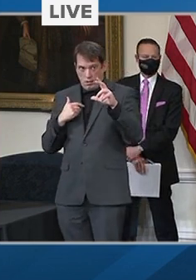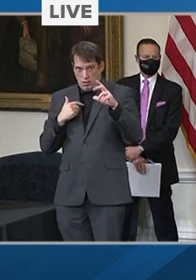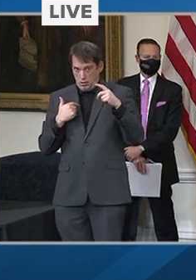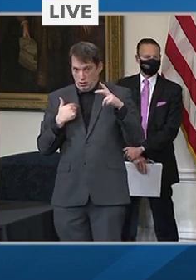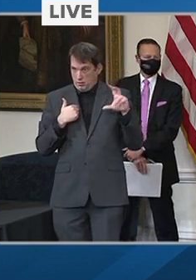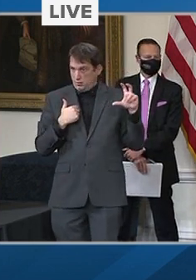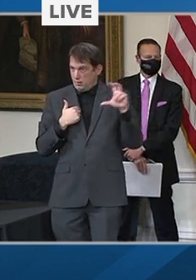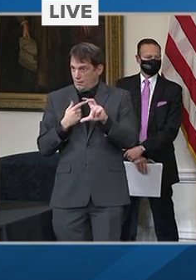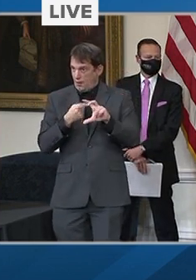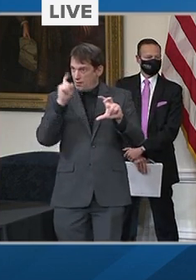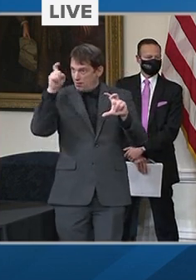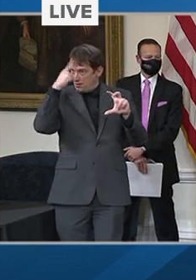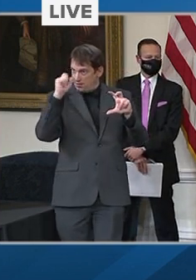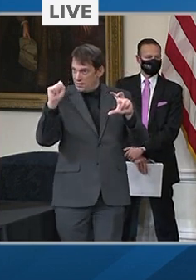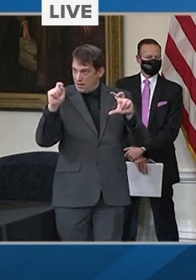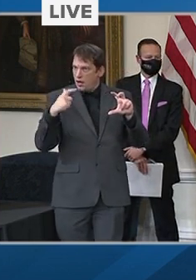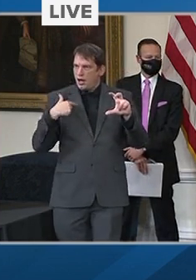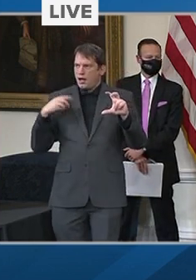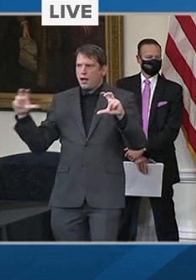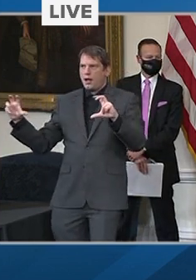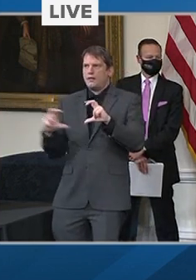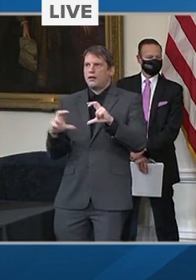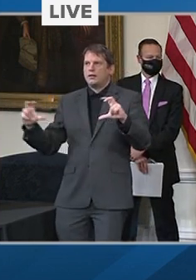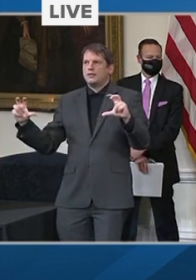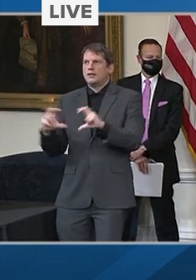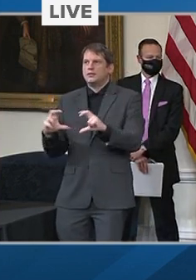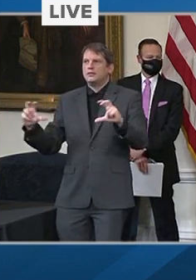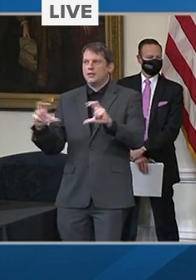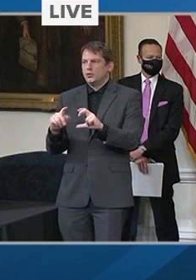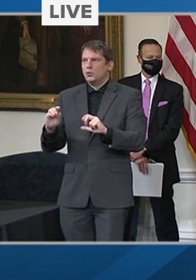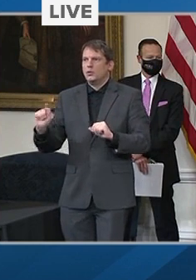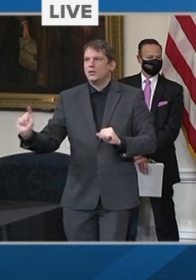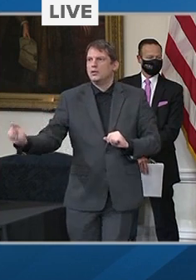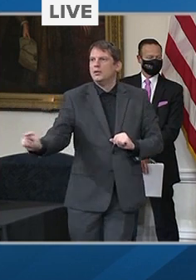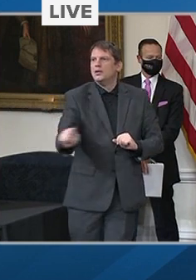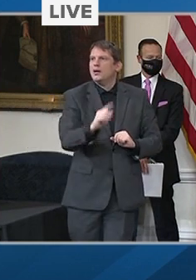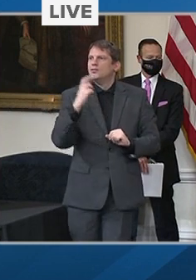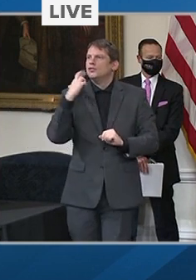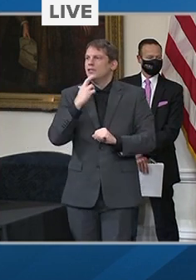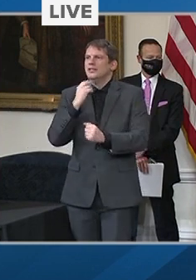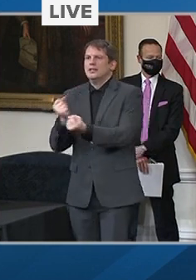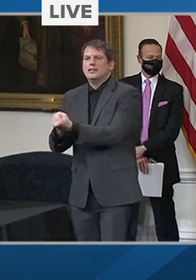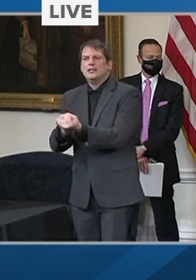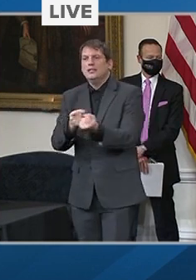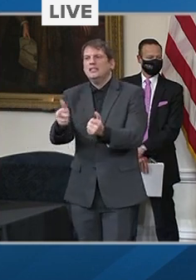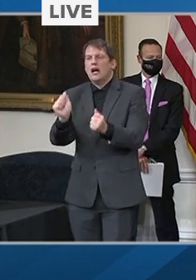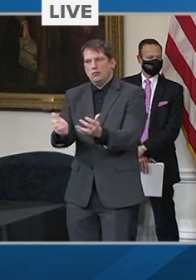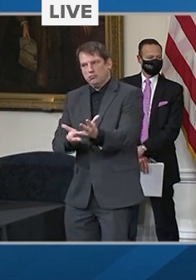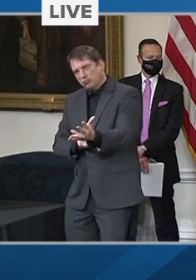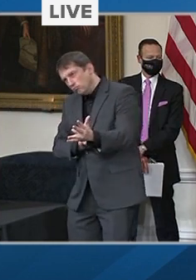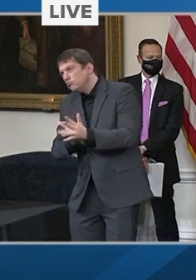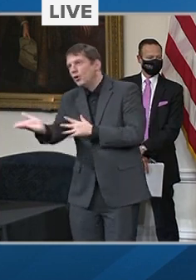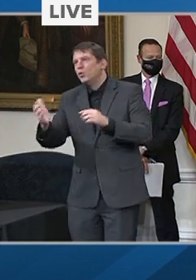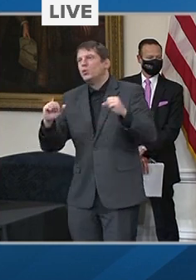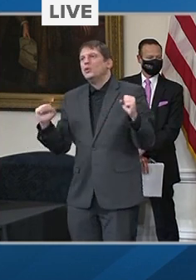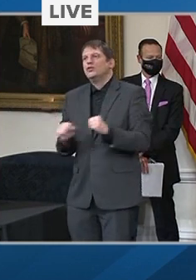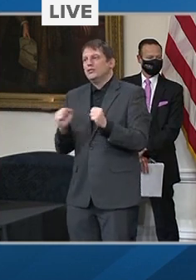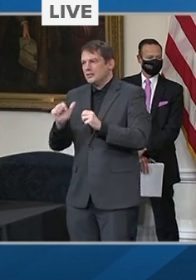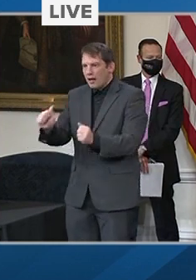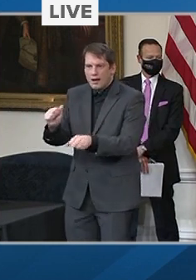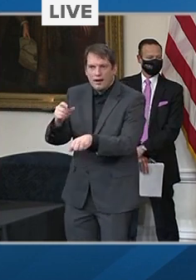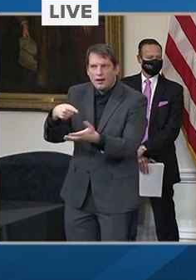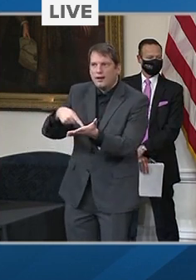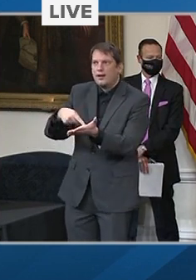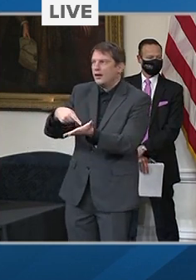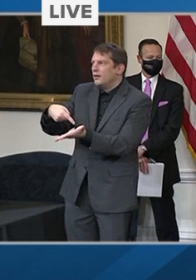and restaurants, help them make it through the winter, and to keep as many people on the payroll as they possibly can. Today,